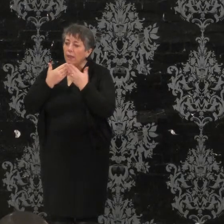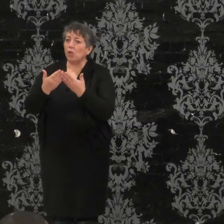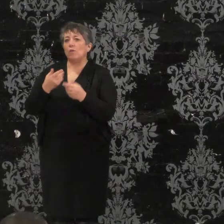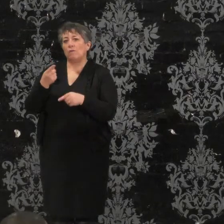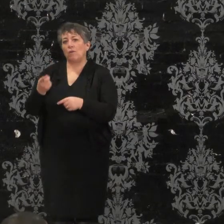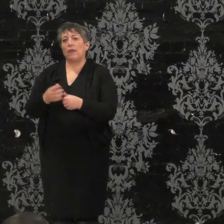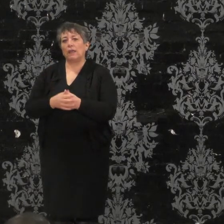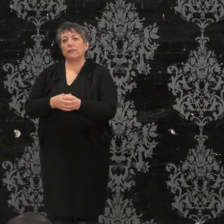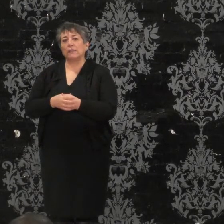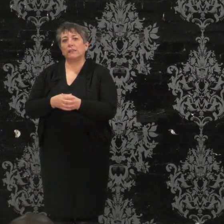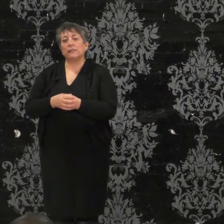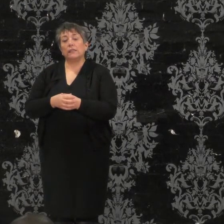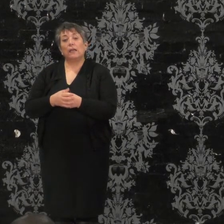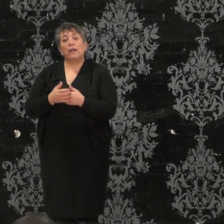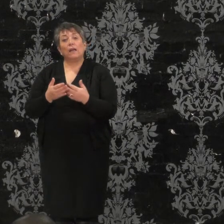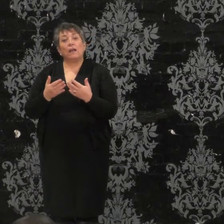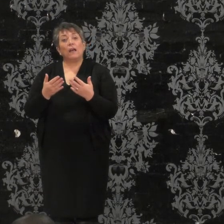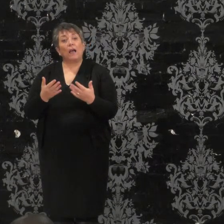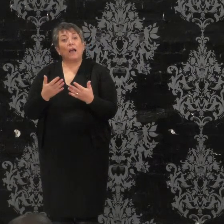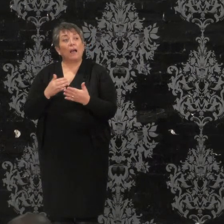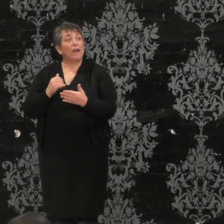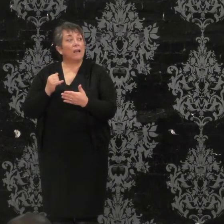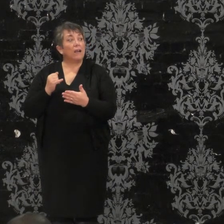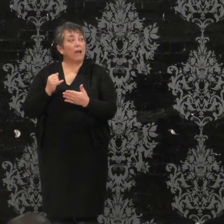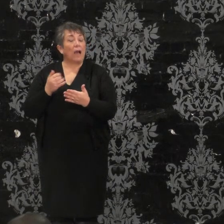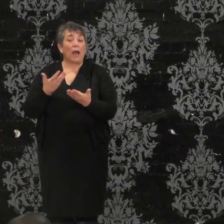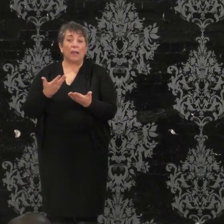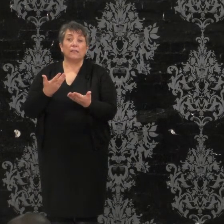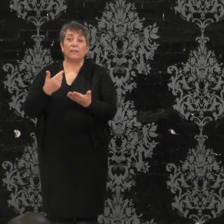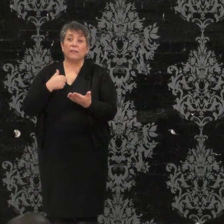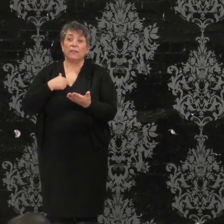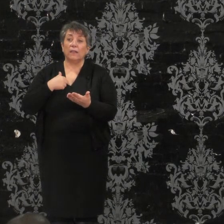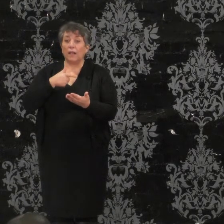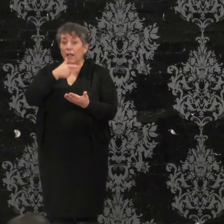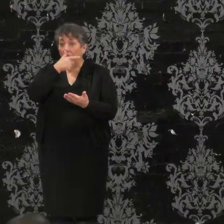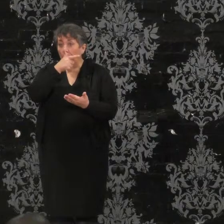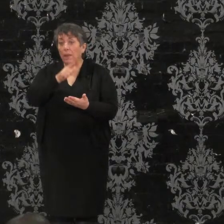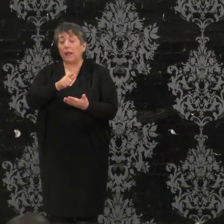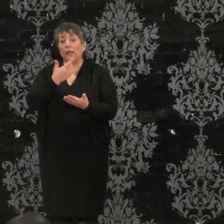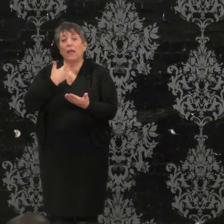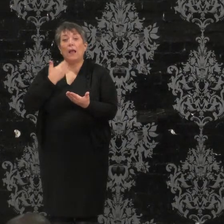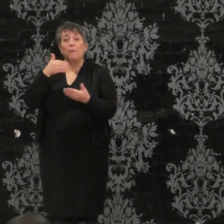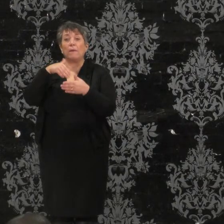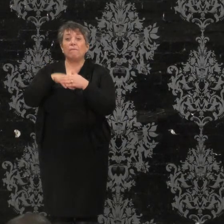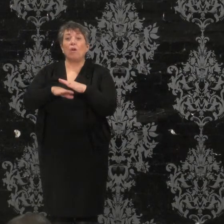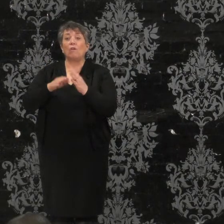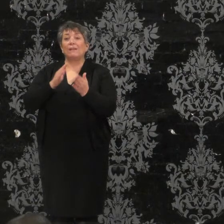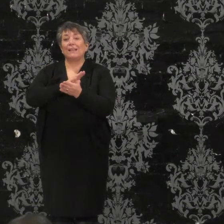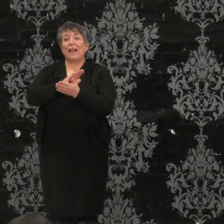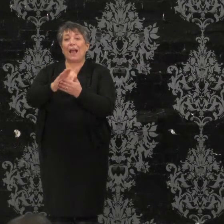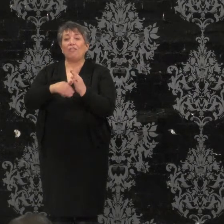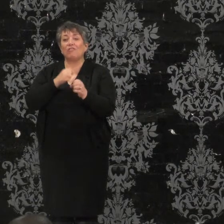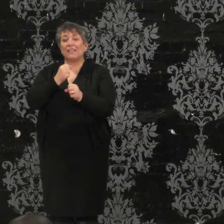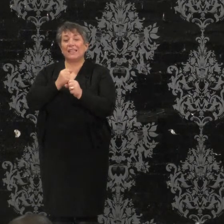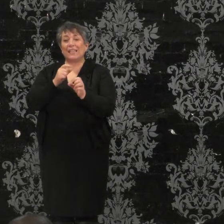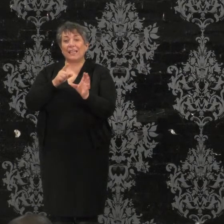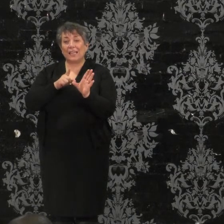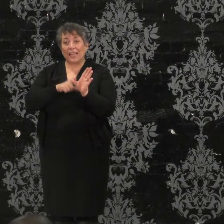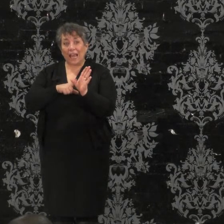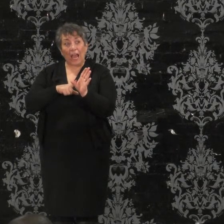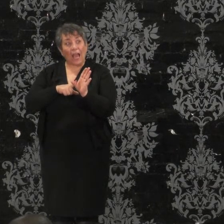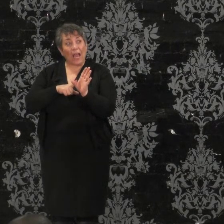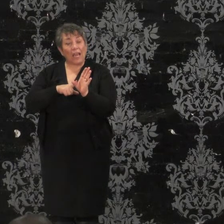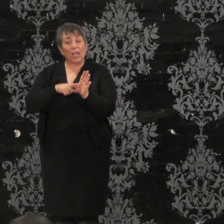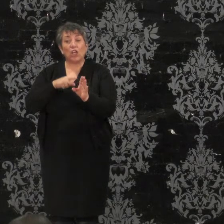that. And I am fortunate to be part of the Haringey consortium. We've actually